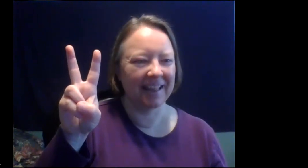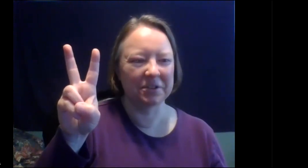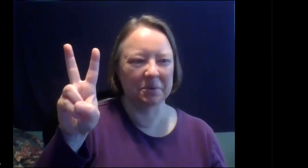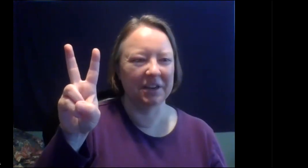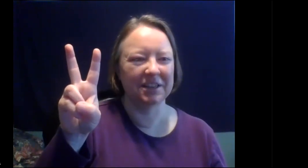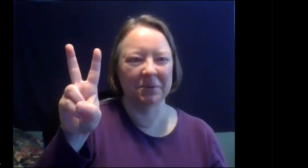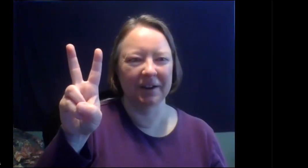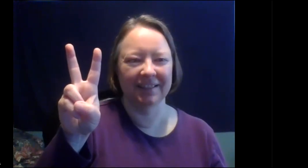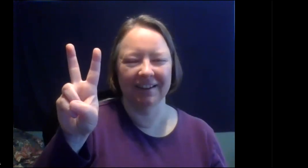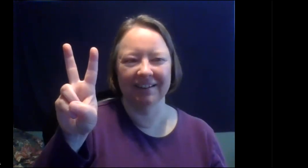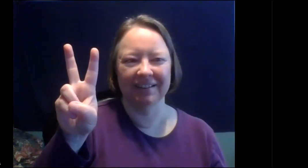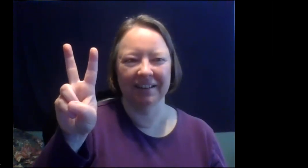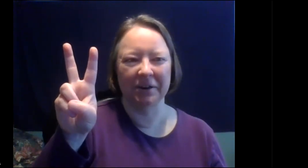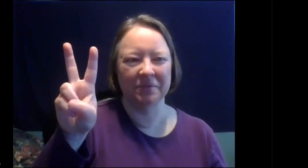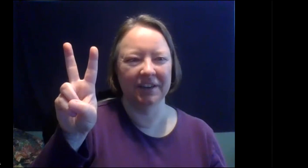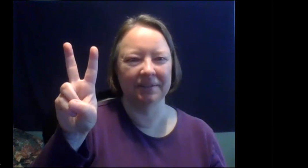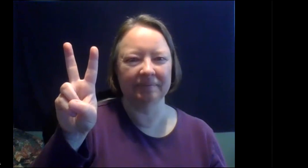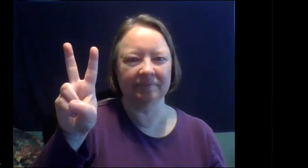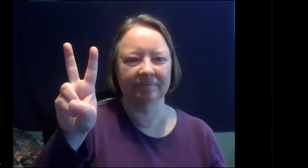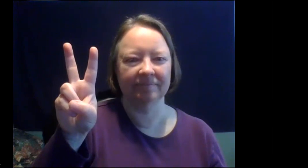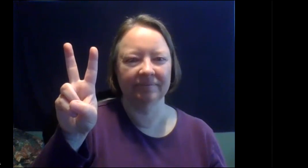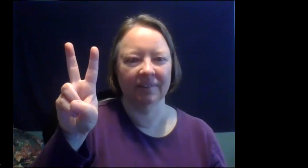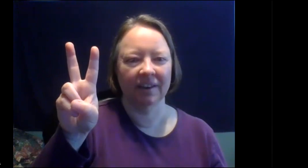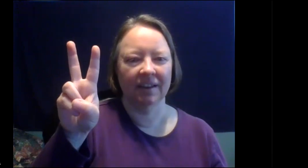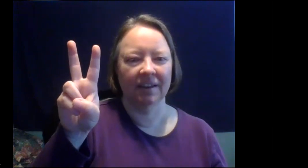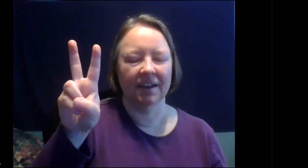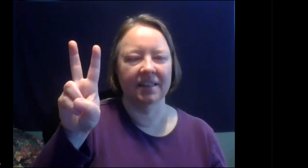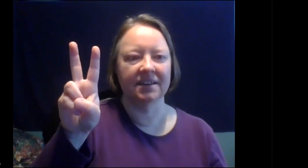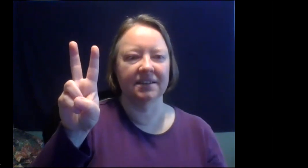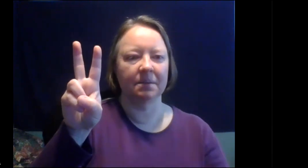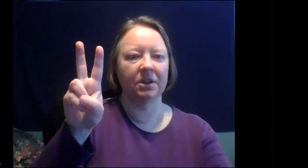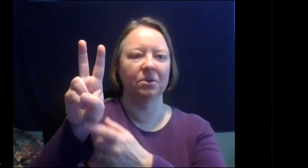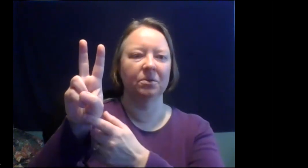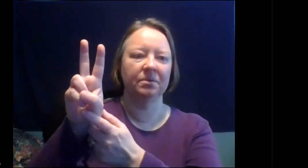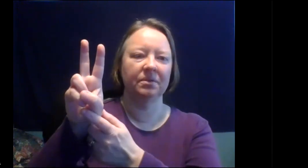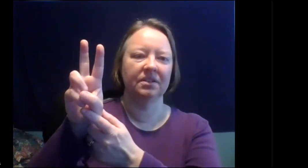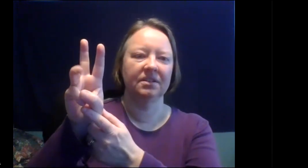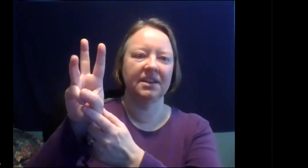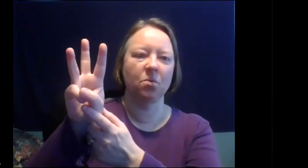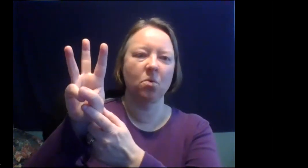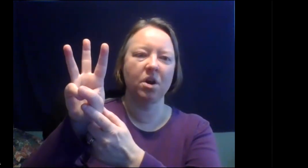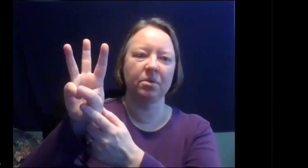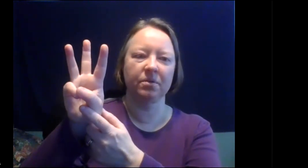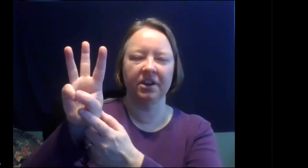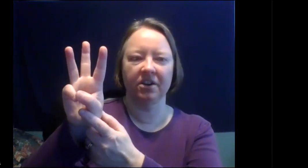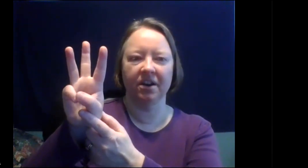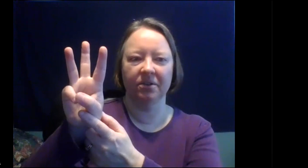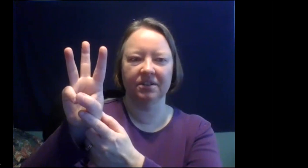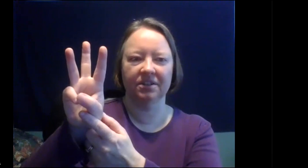That one's a pretty easy one, I think, the letter V. And then W, take 1 more finger out.